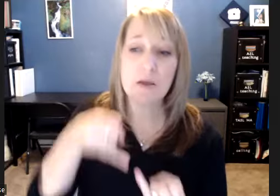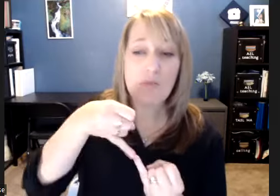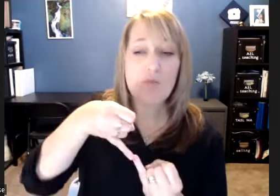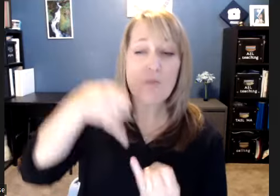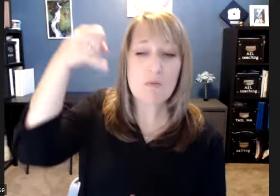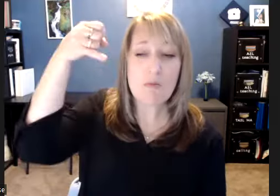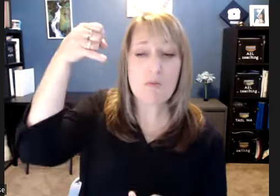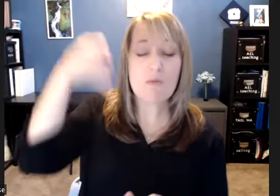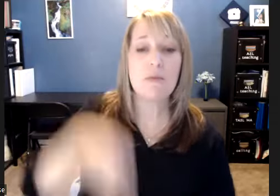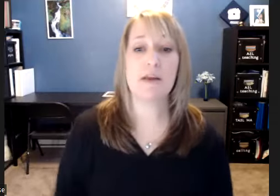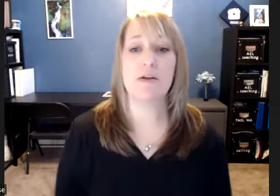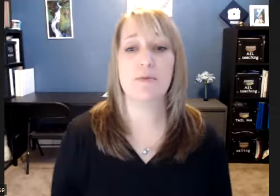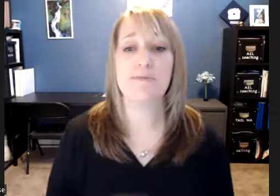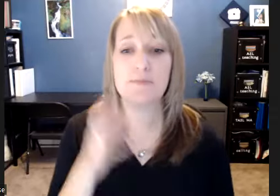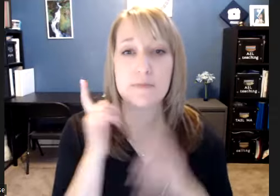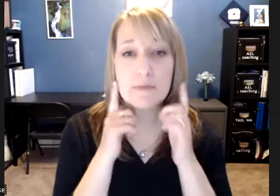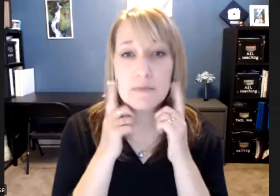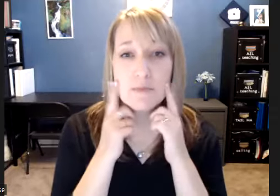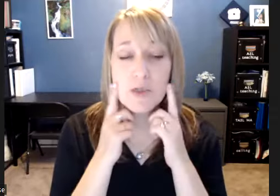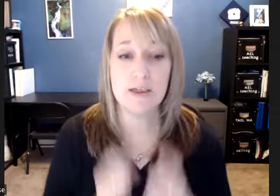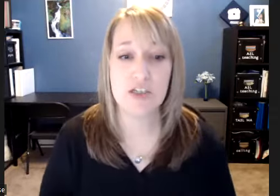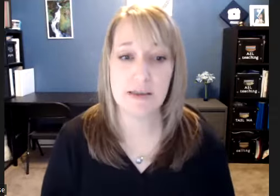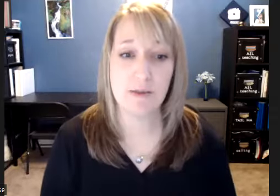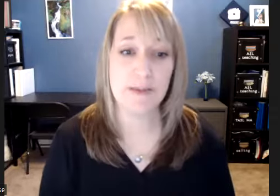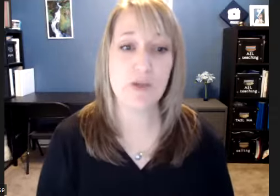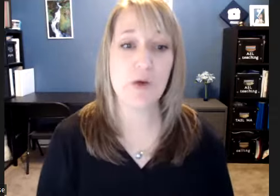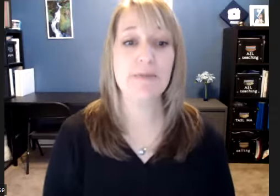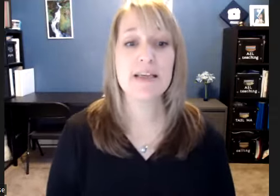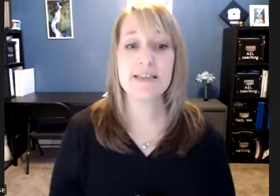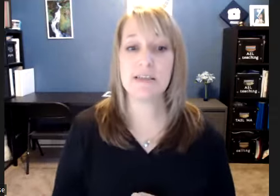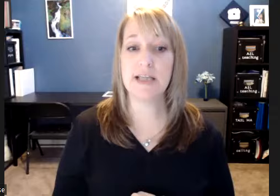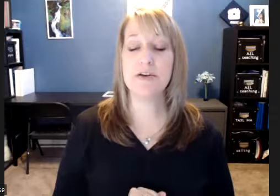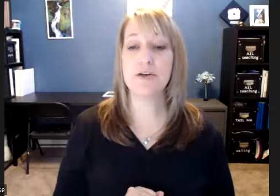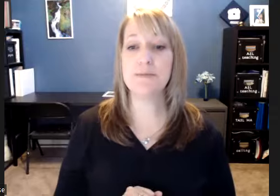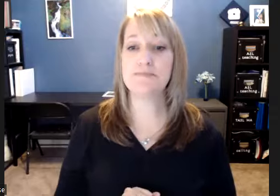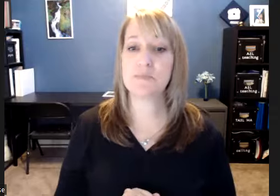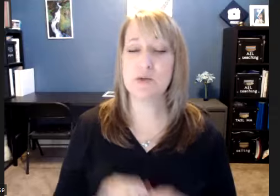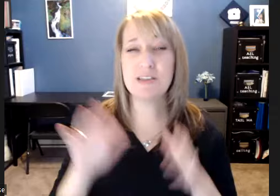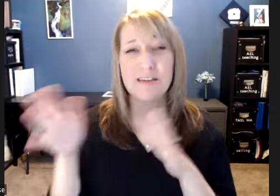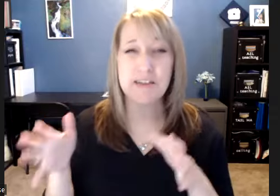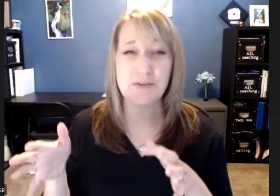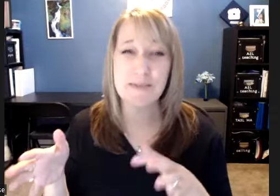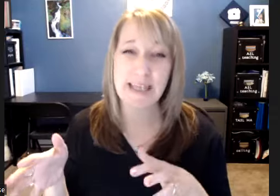like, then you bring it in just a little bit. Okay, slender, which is a little different from